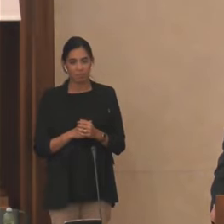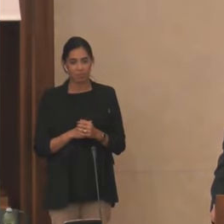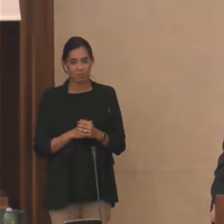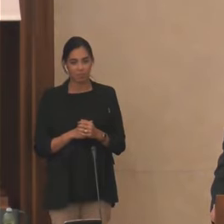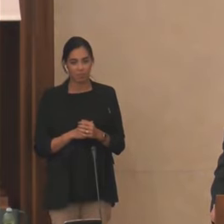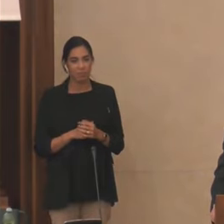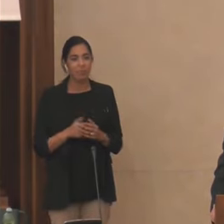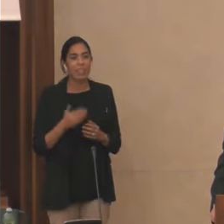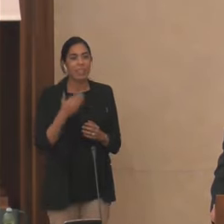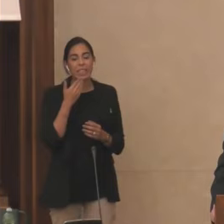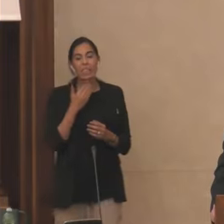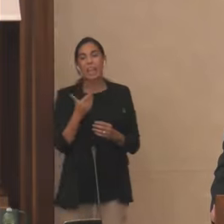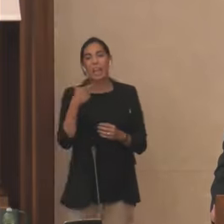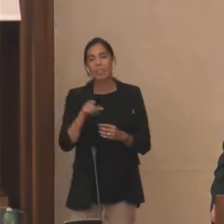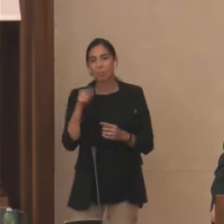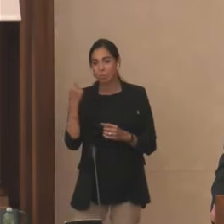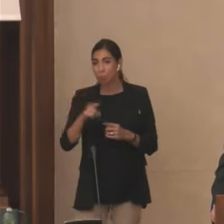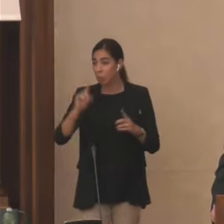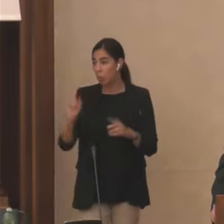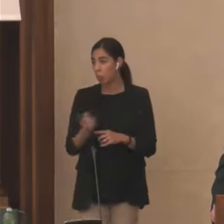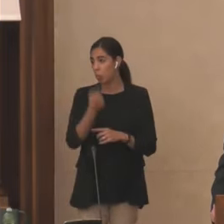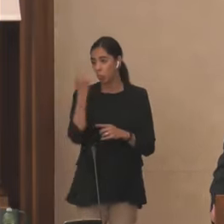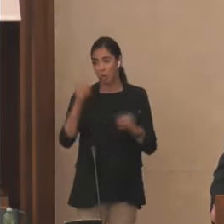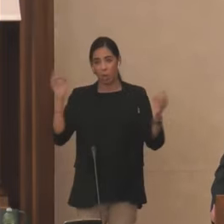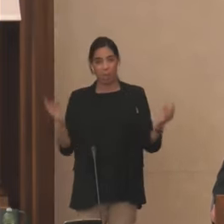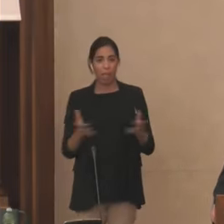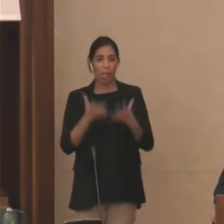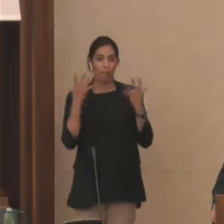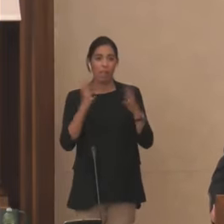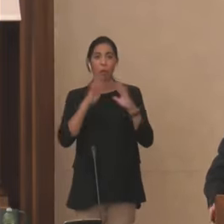questo unico evento nel mondo.